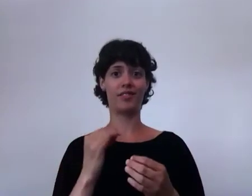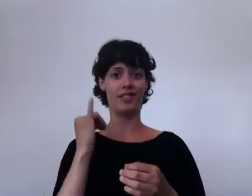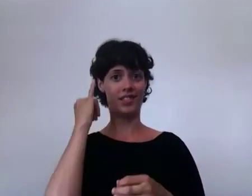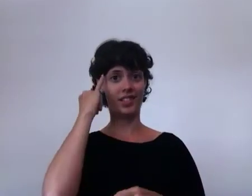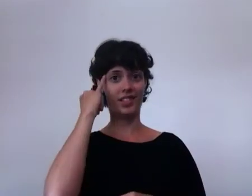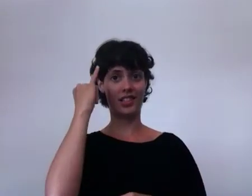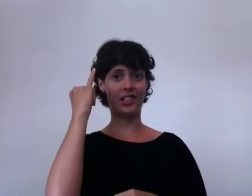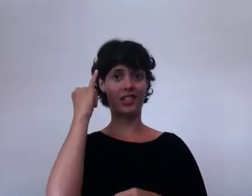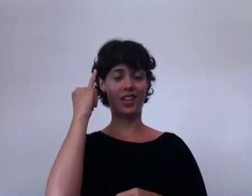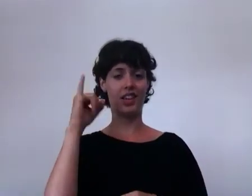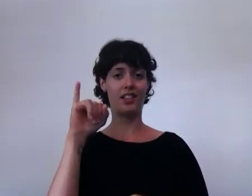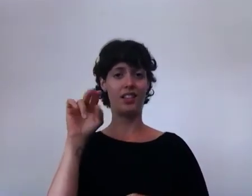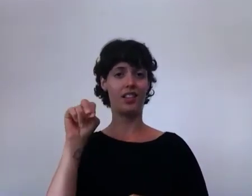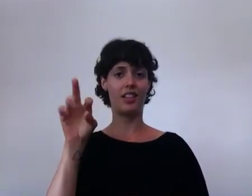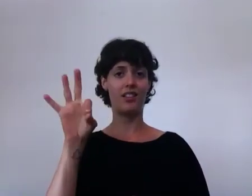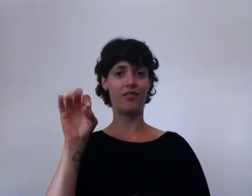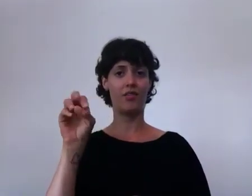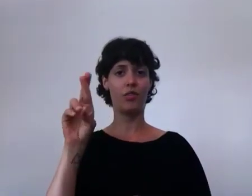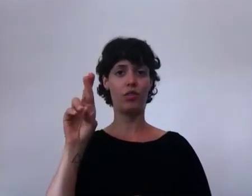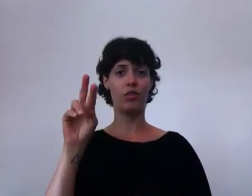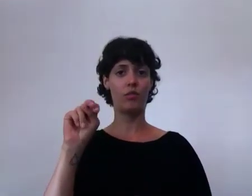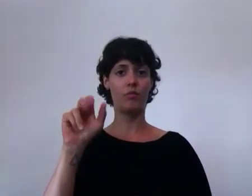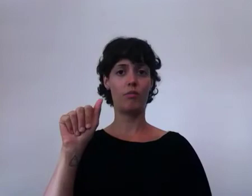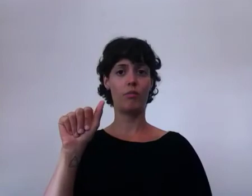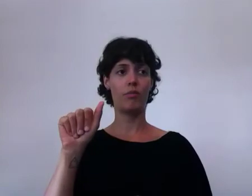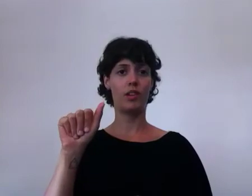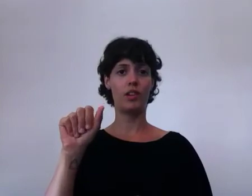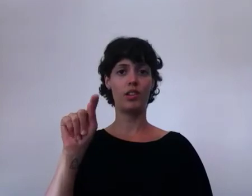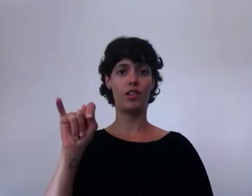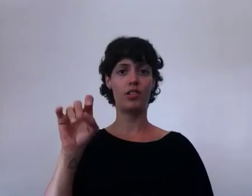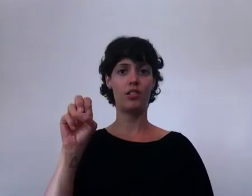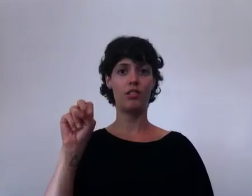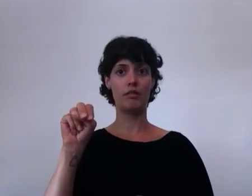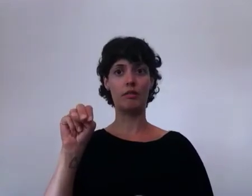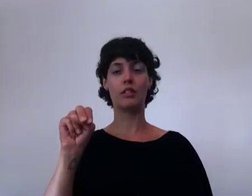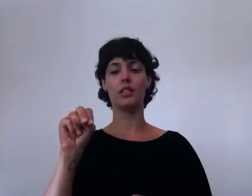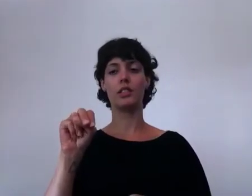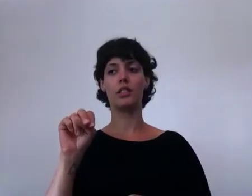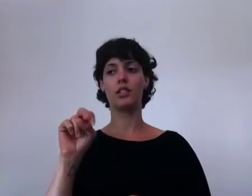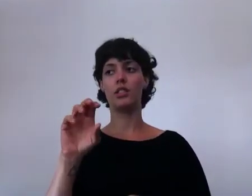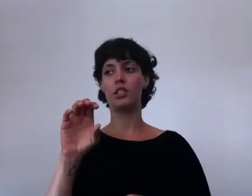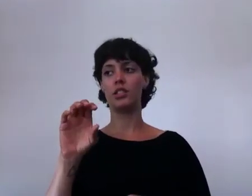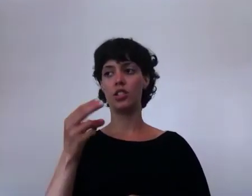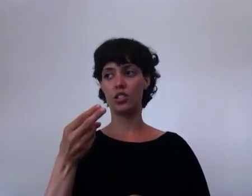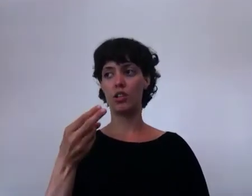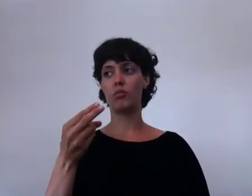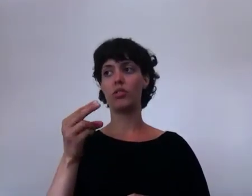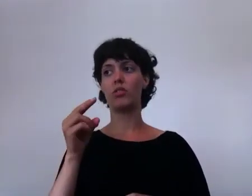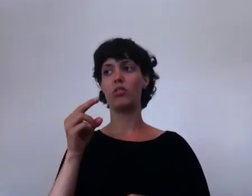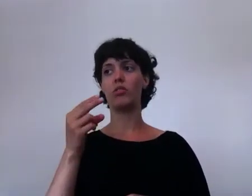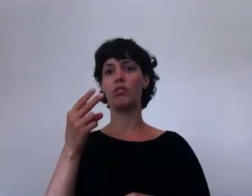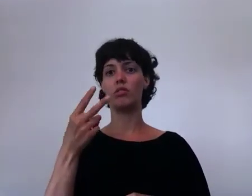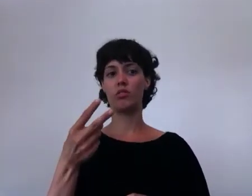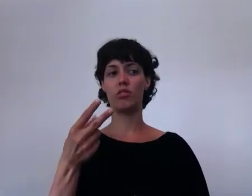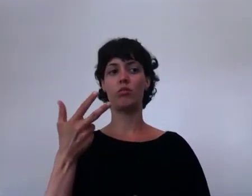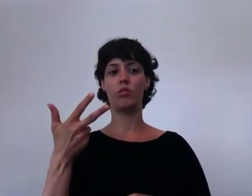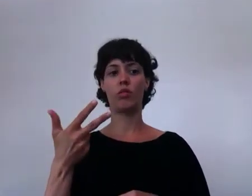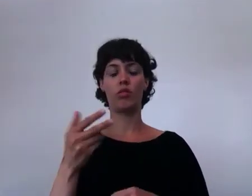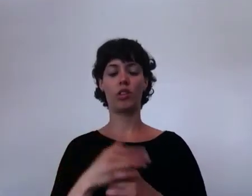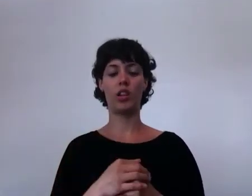stops are people who are innocent as opposed to who are found to be involved in criminality. There is the suggestion that the stops are for the purpose